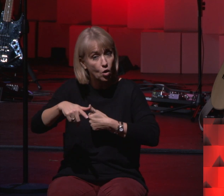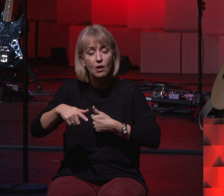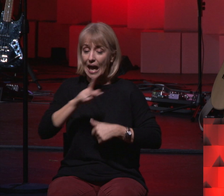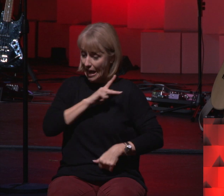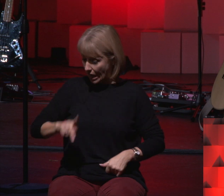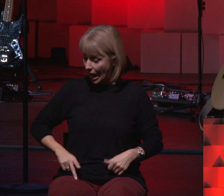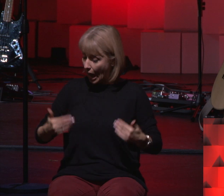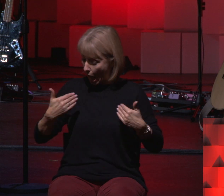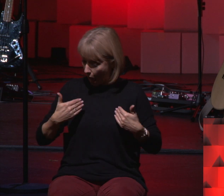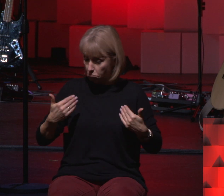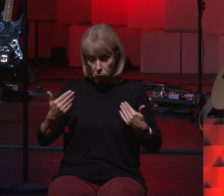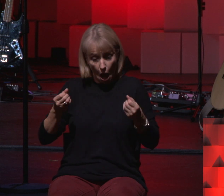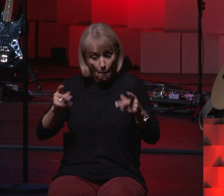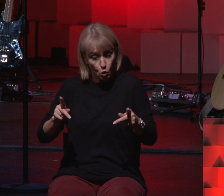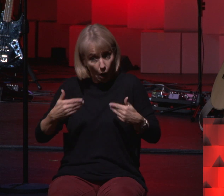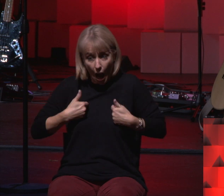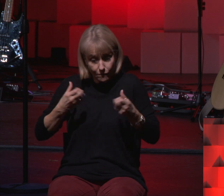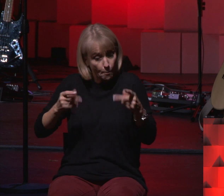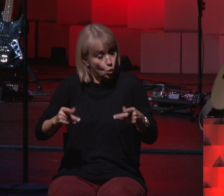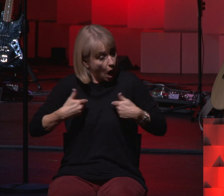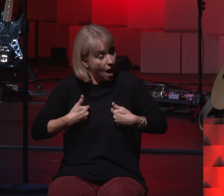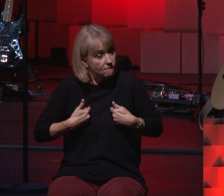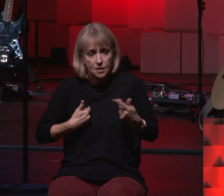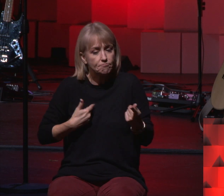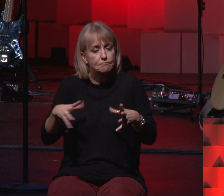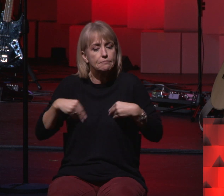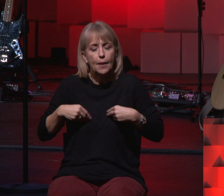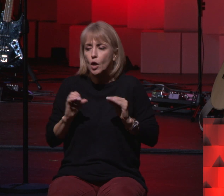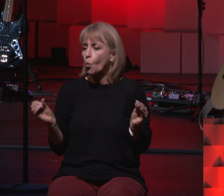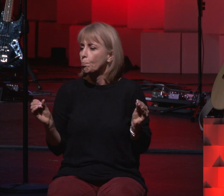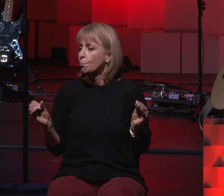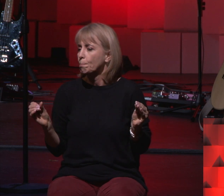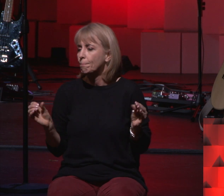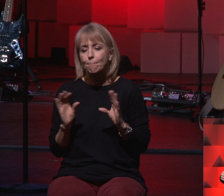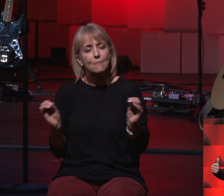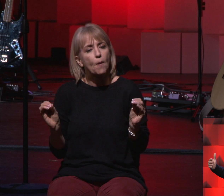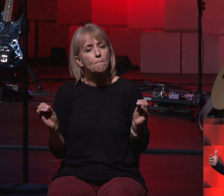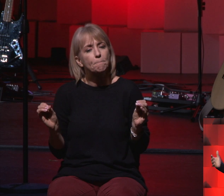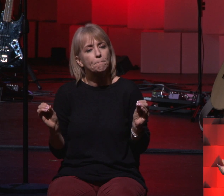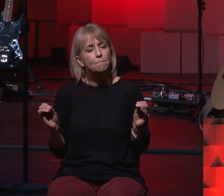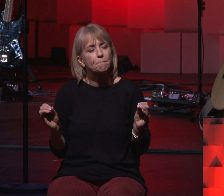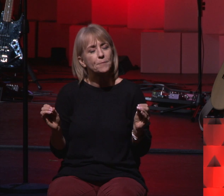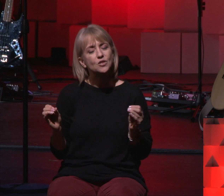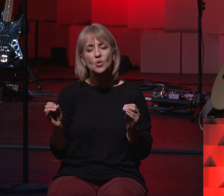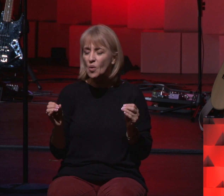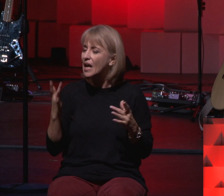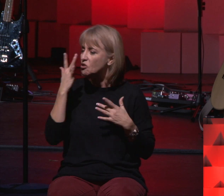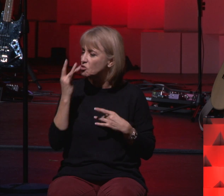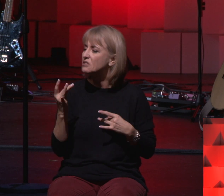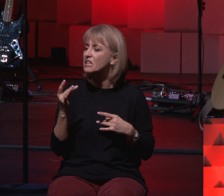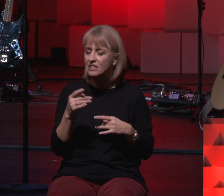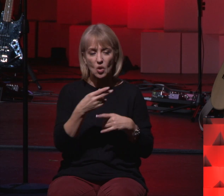and accept Jesus. Of course, he does not. So you have this little story about Herod, and then it gets down to the place where after all this, the apostles